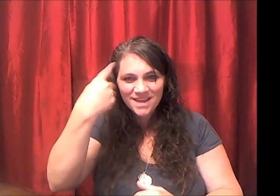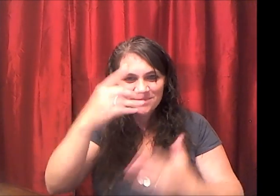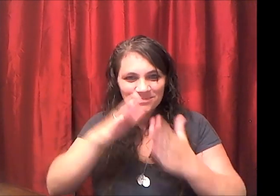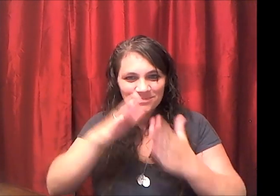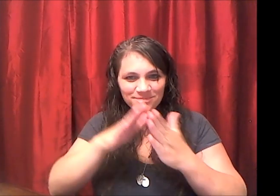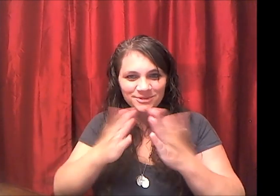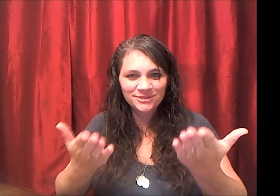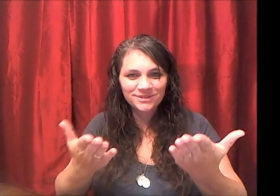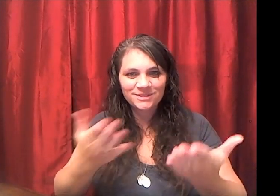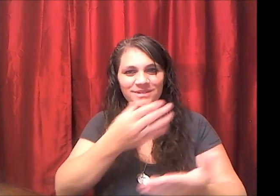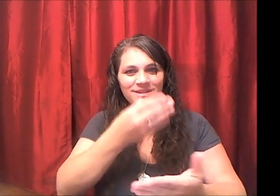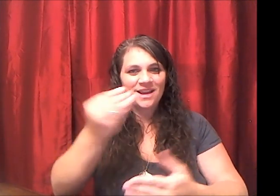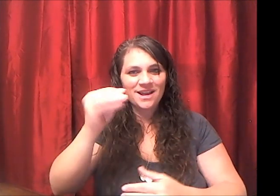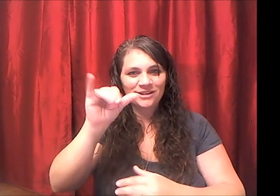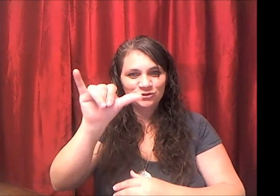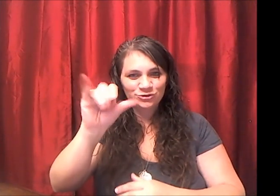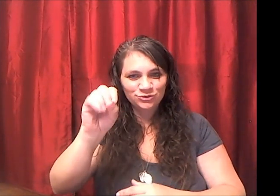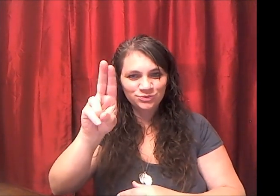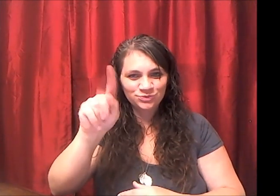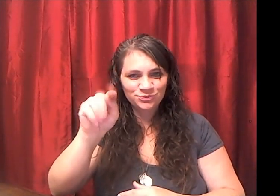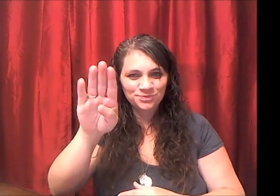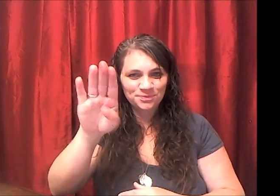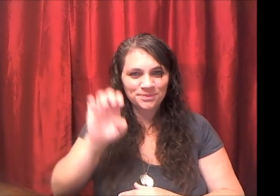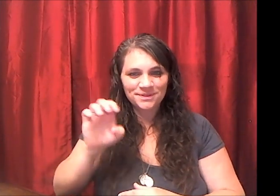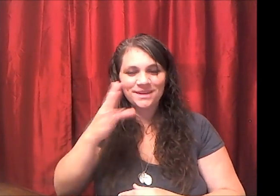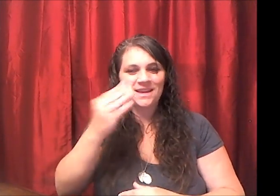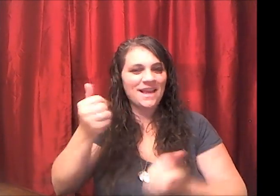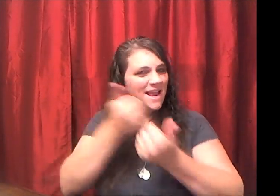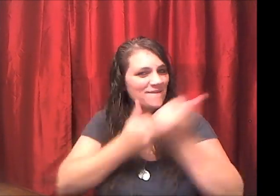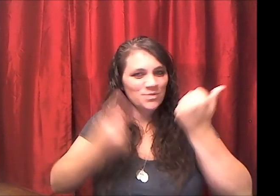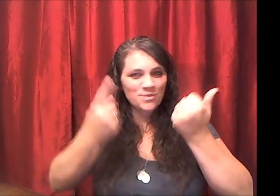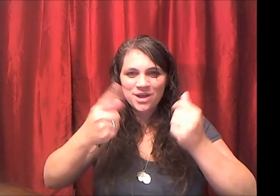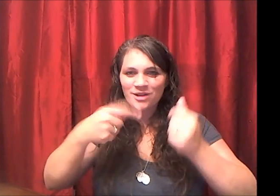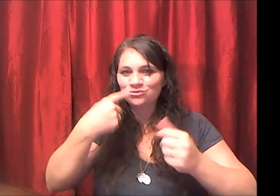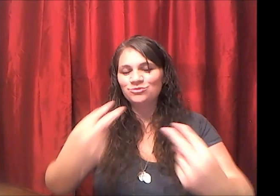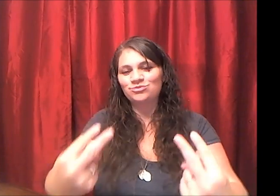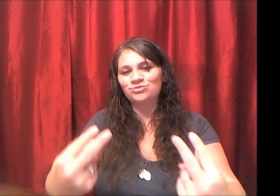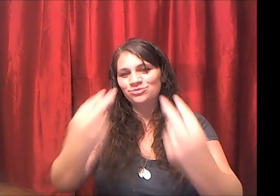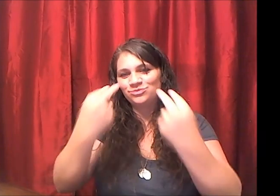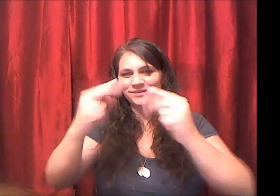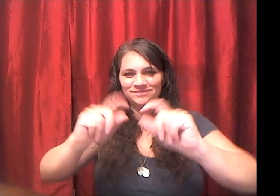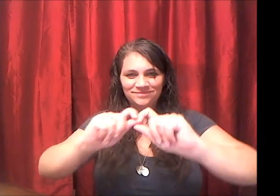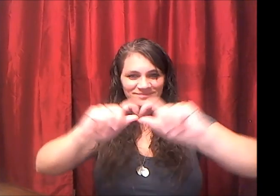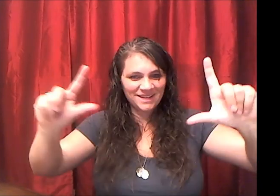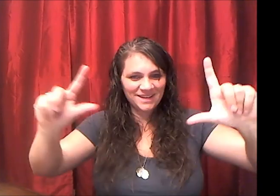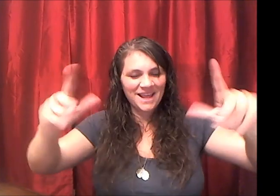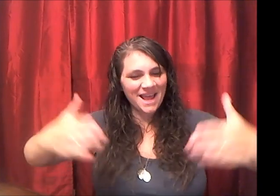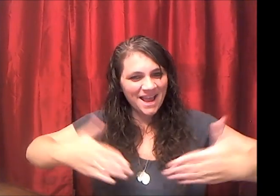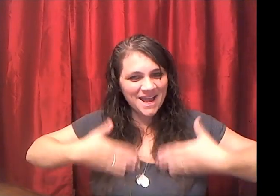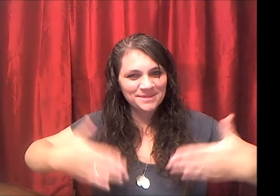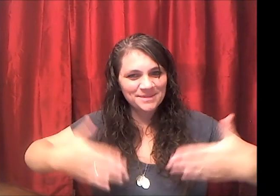Walk away. Thank you all. Now watch Asher Saints. Next.